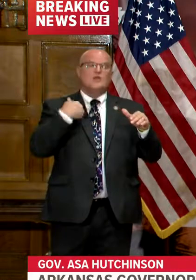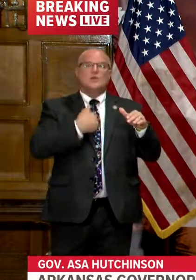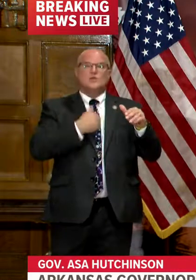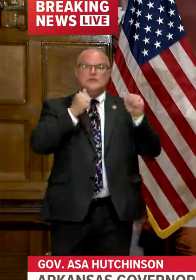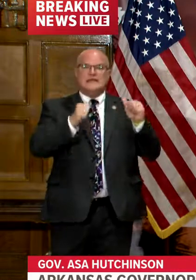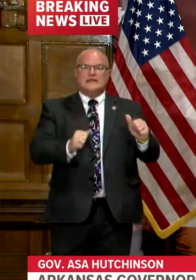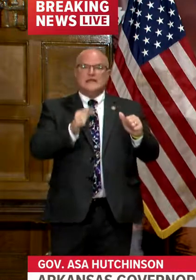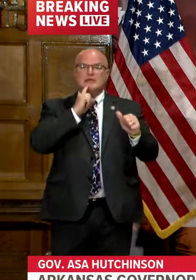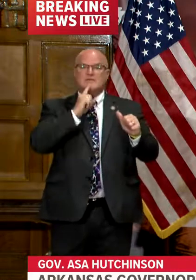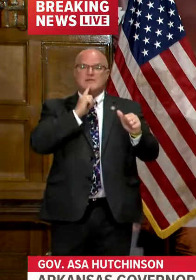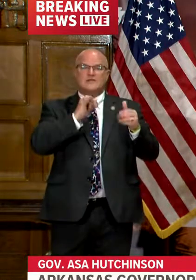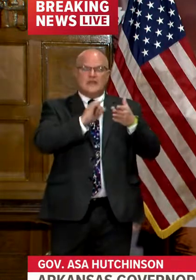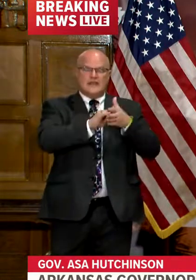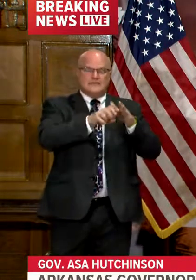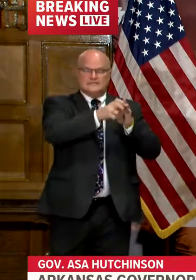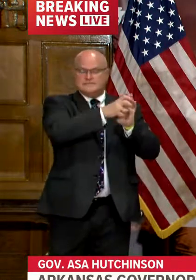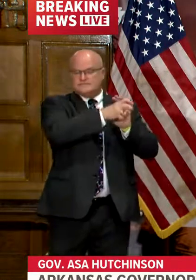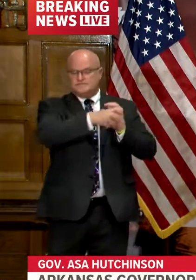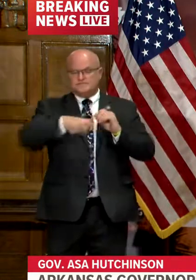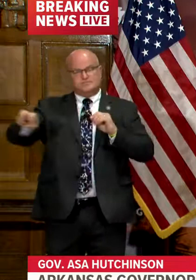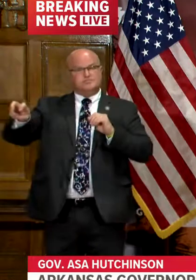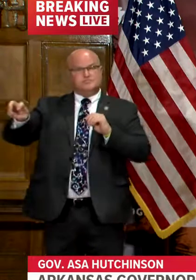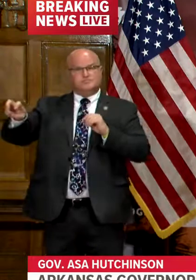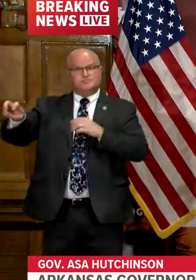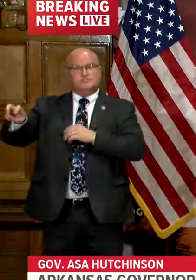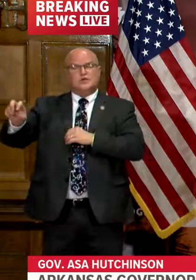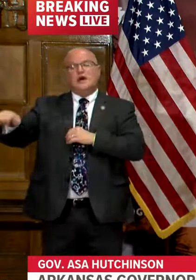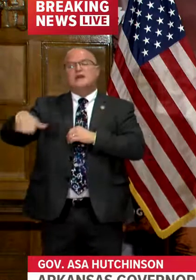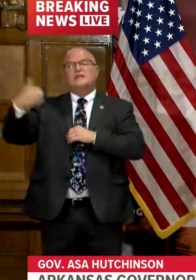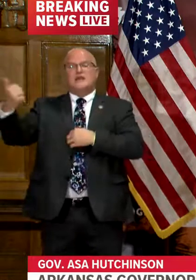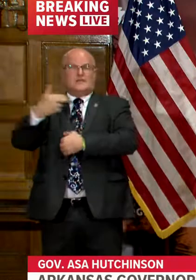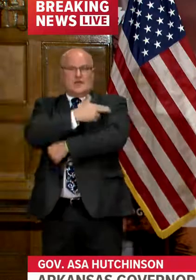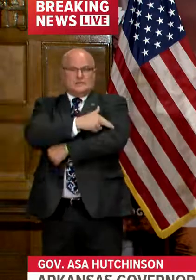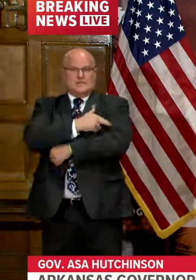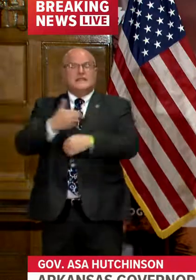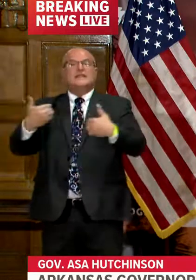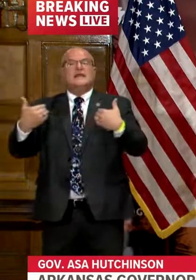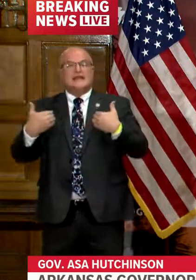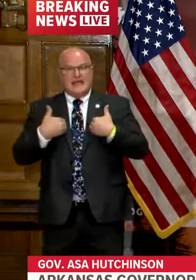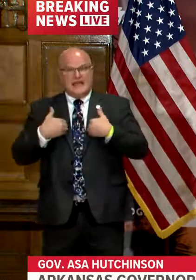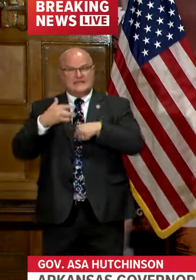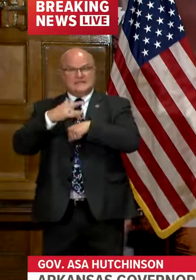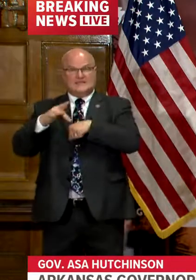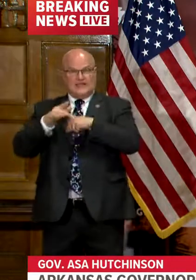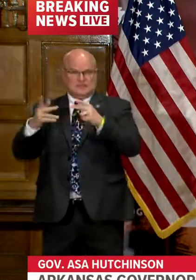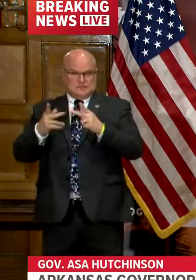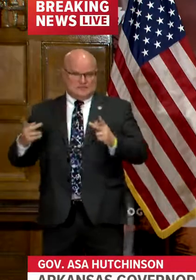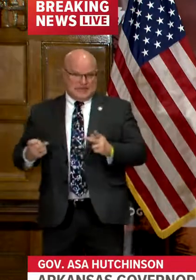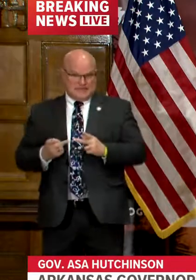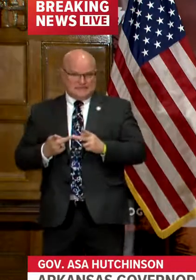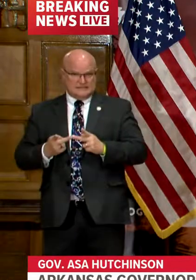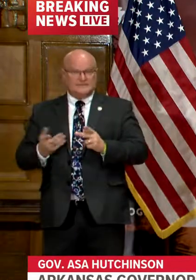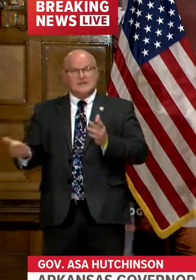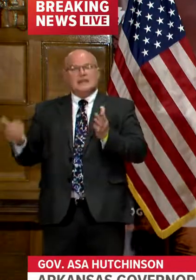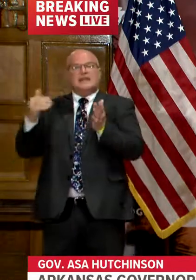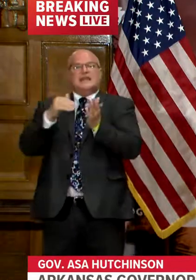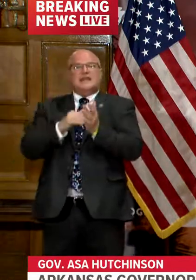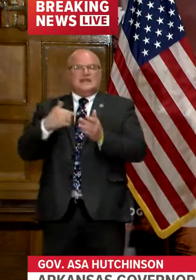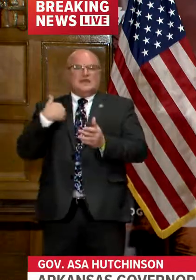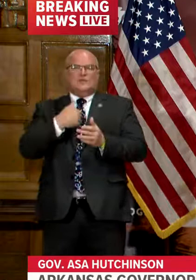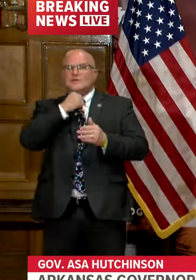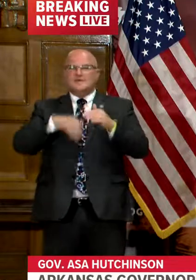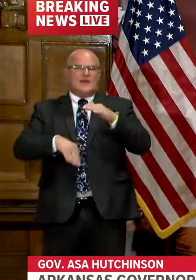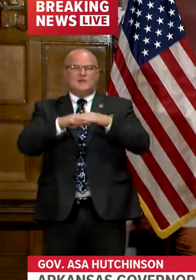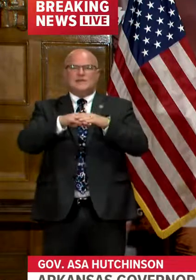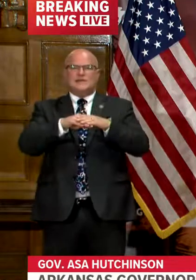can make sure that they can be assigned to a hospital that has available space. And again, we haven't